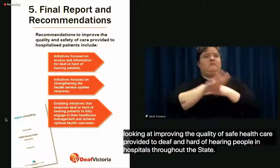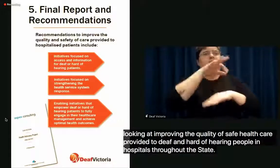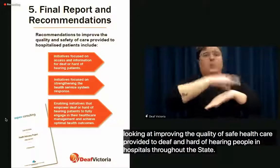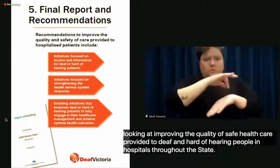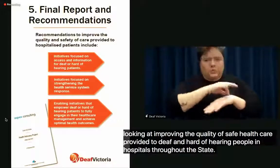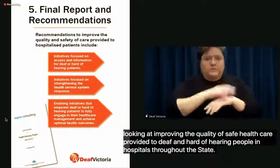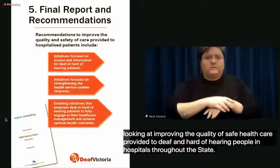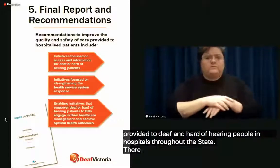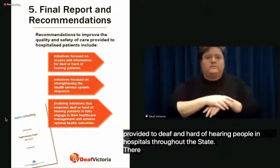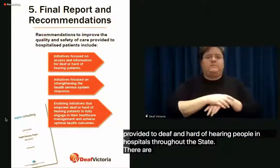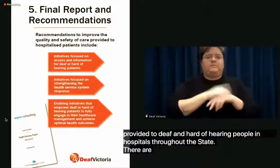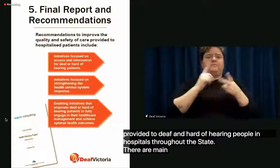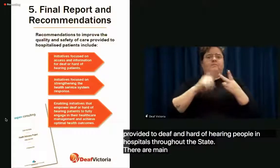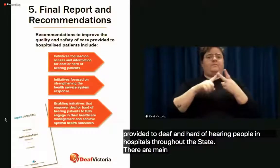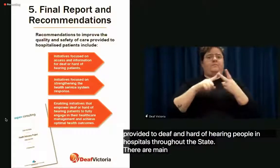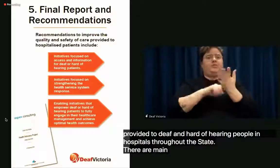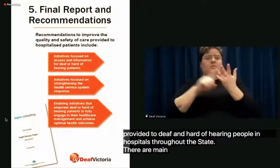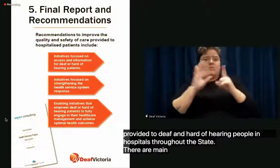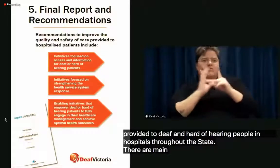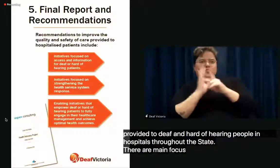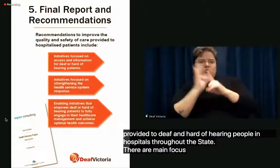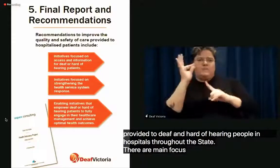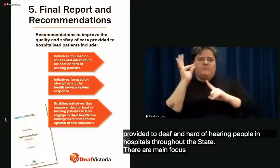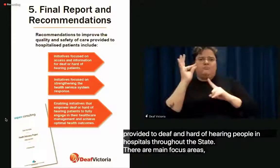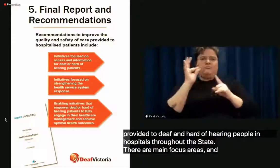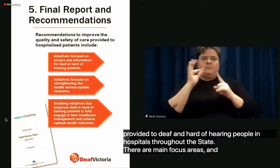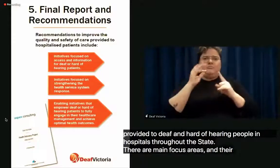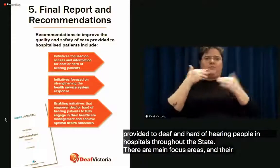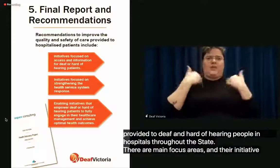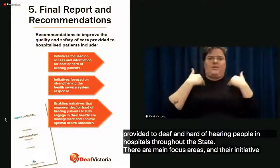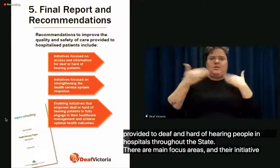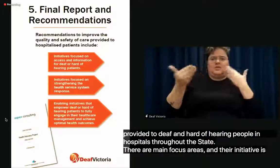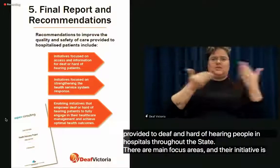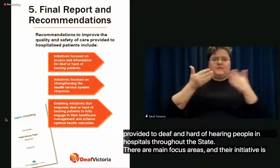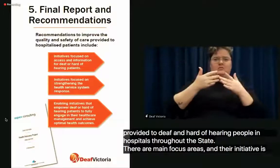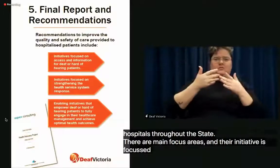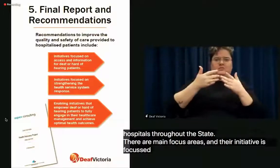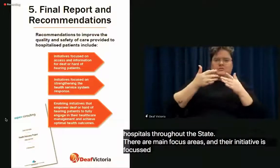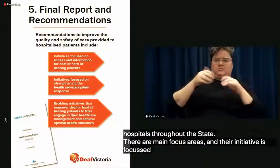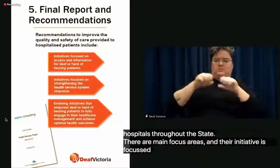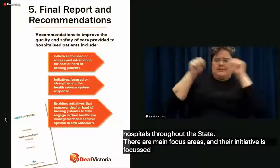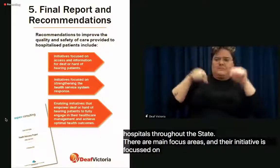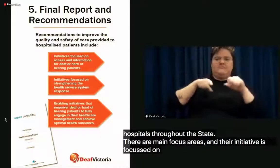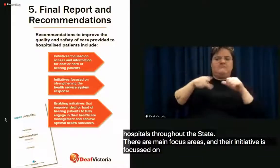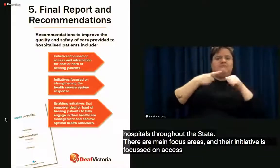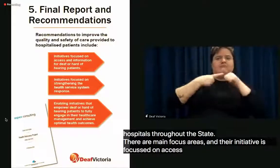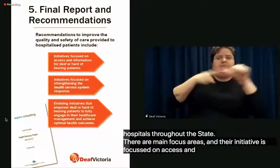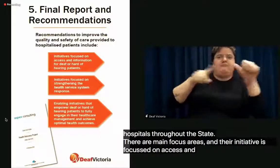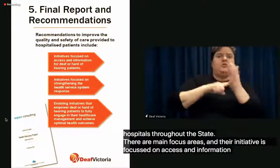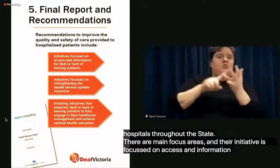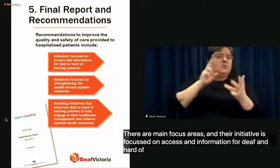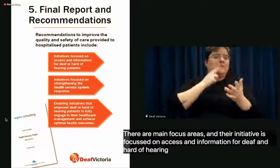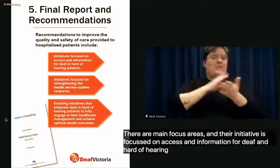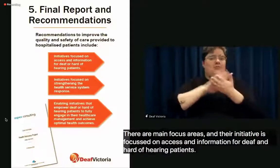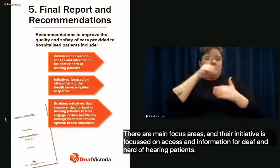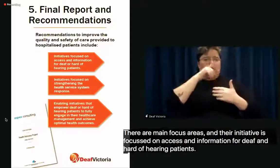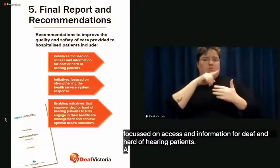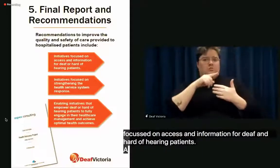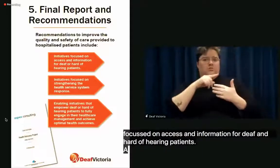is focused on access and information for deaf and hard of hearing patients, also to improve and strengthen the health service